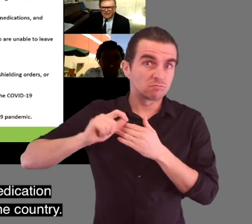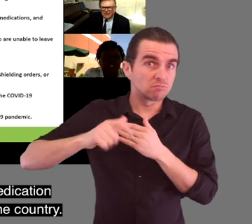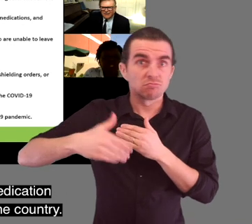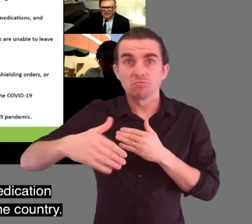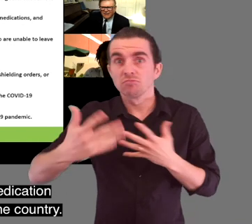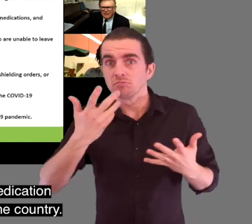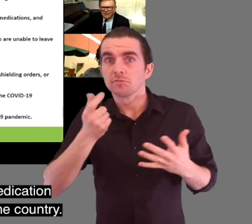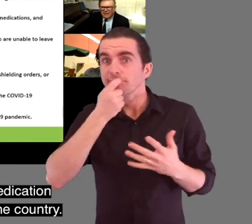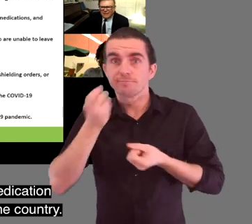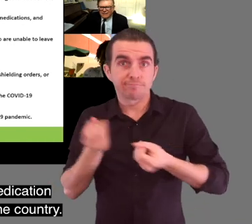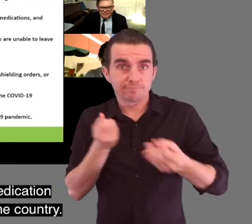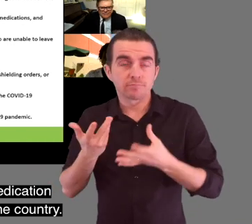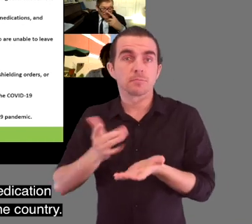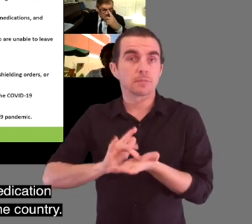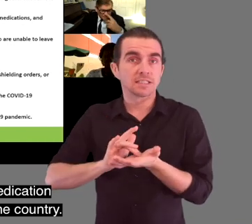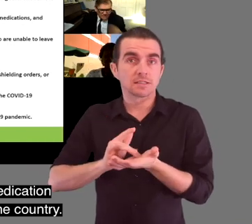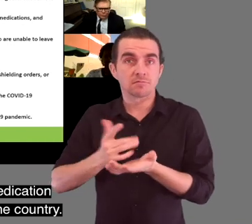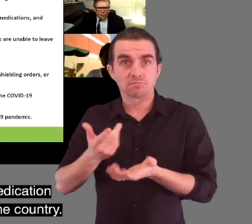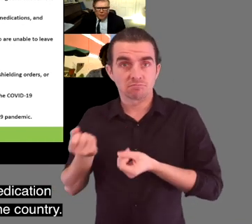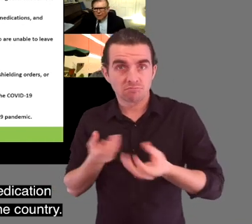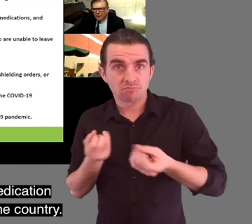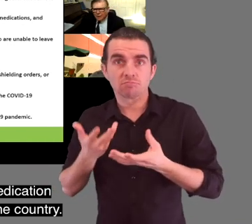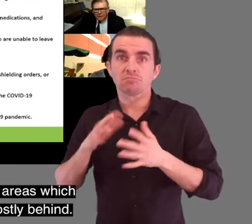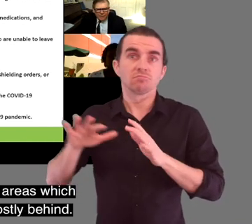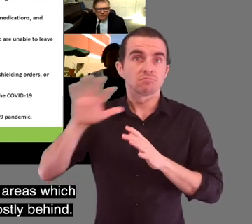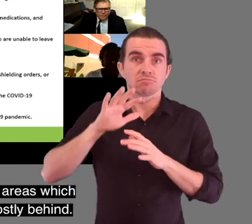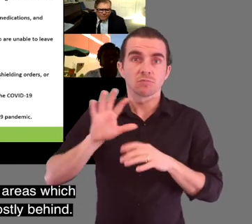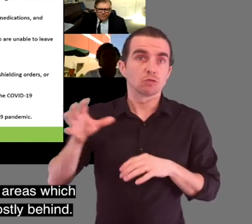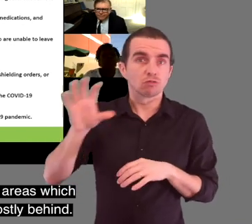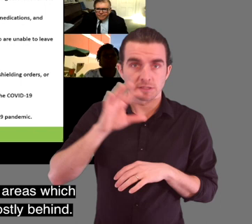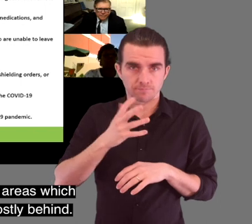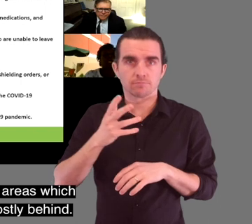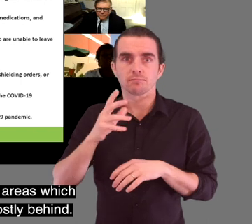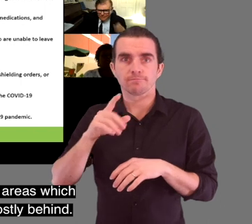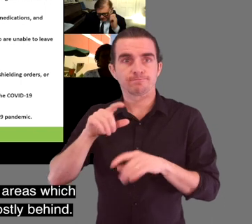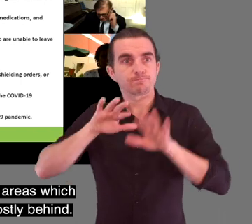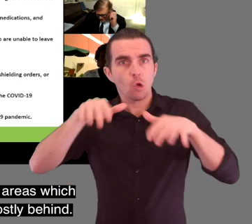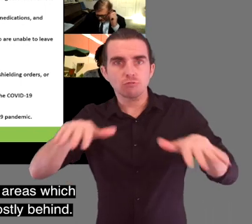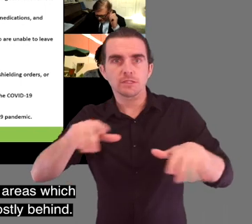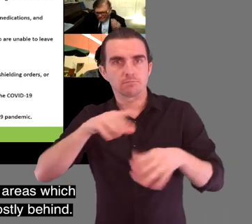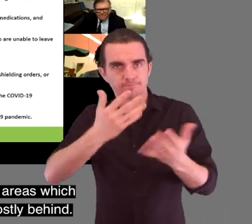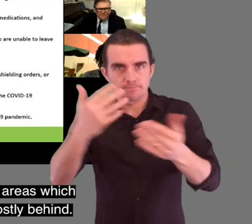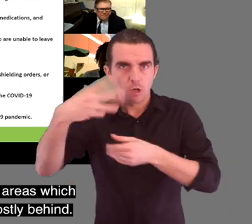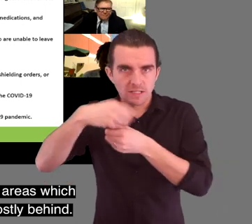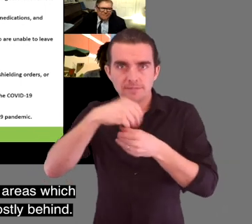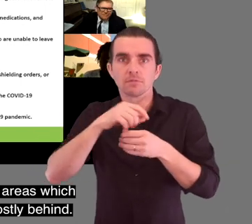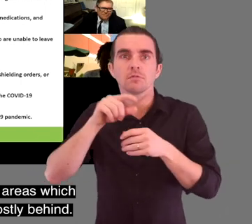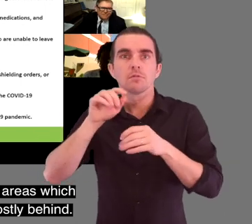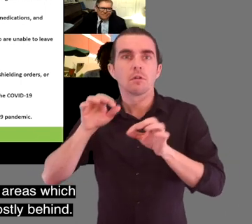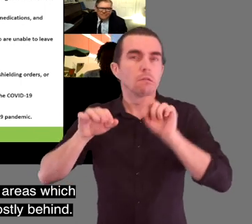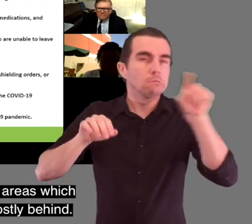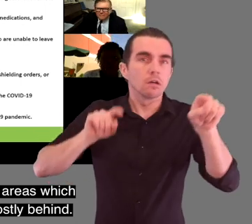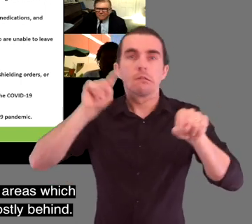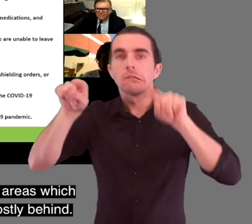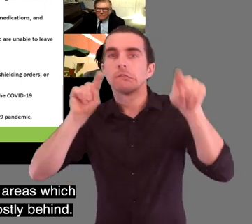affordable food and medication distribution throughout the country, including rural and remote areas, which are, especially